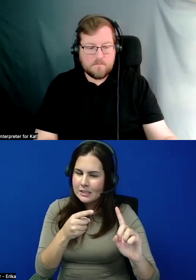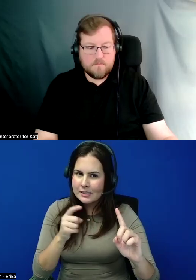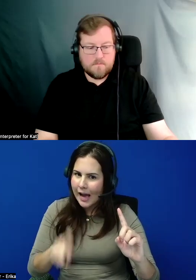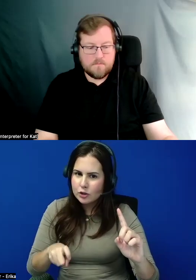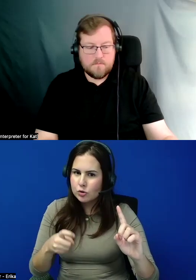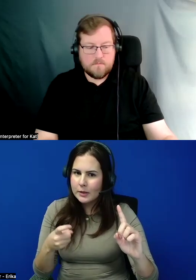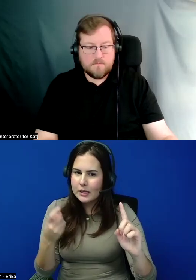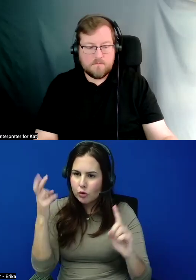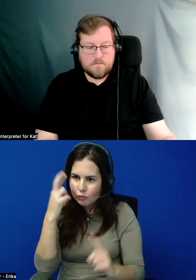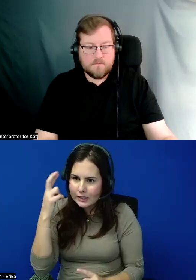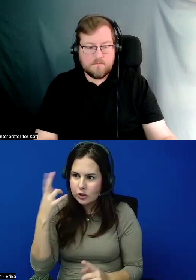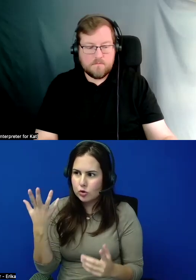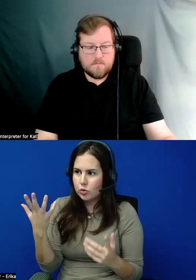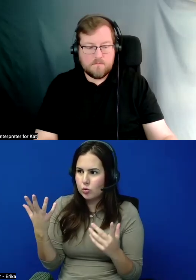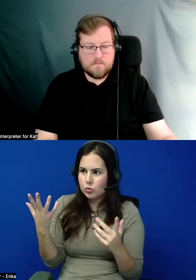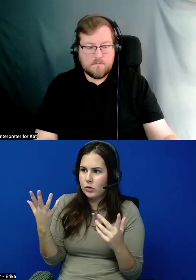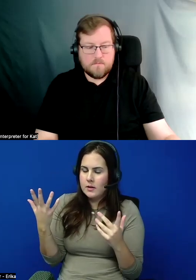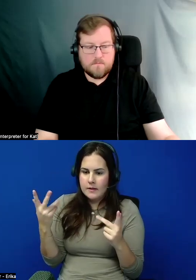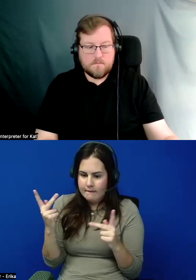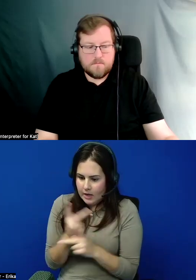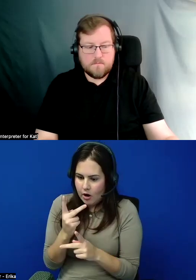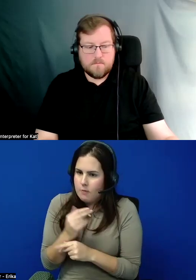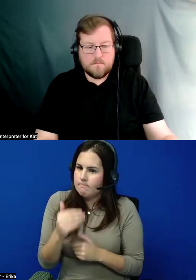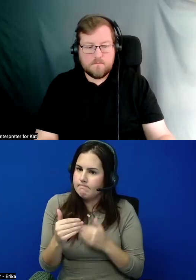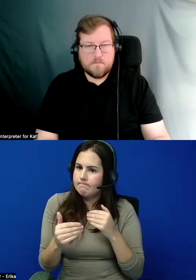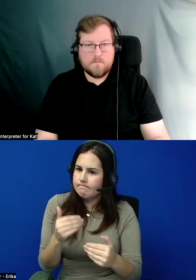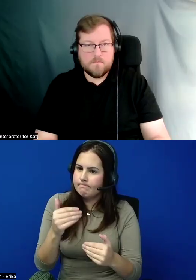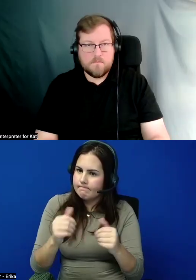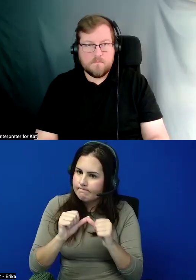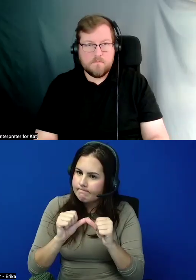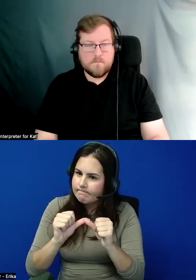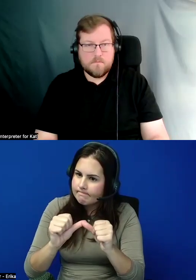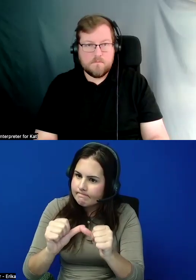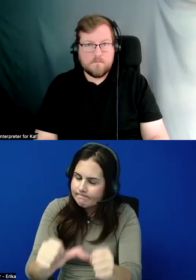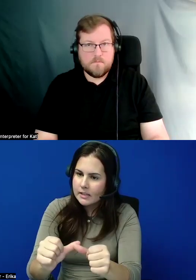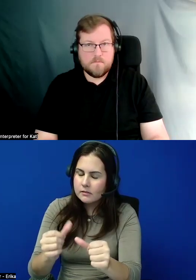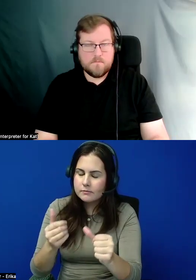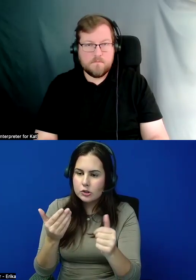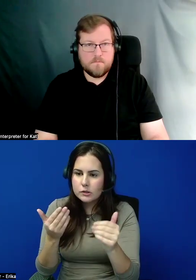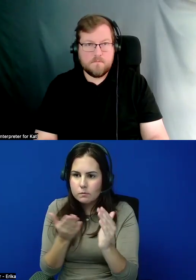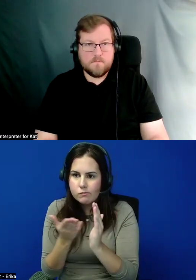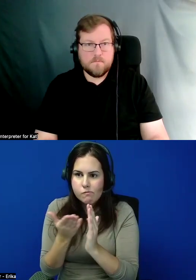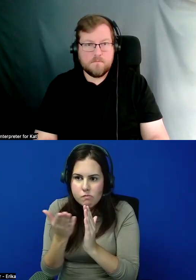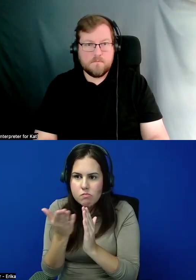for her to put up with all of this stuff and to, you know, endure this